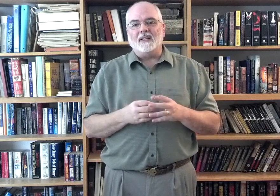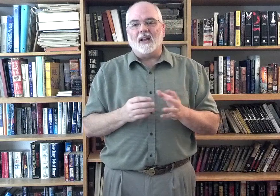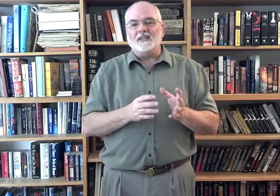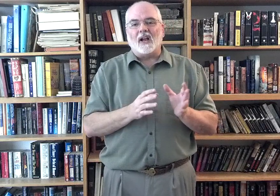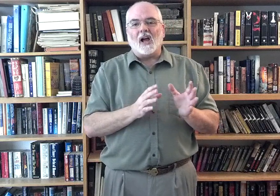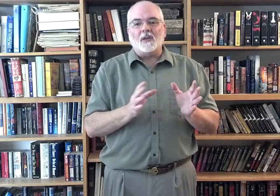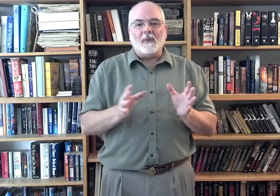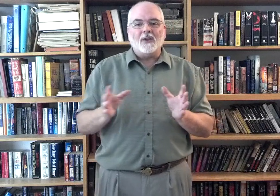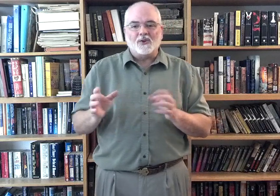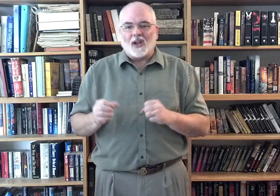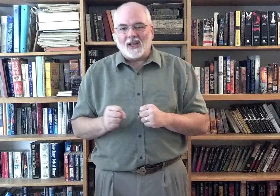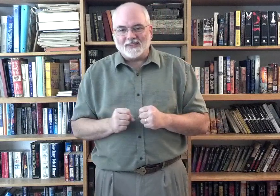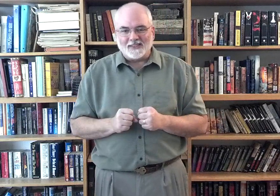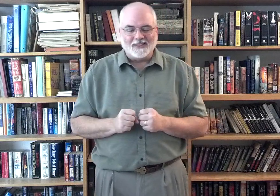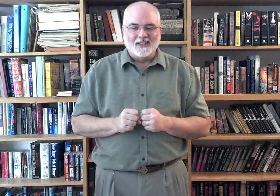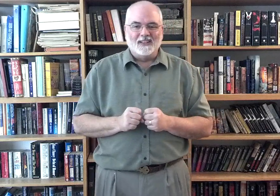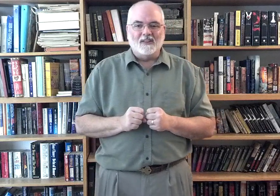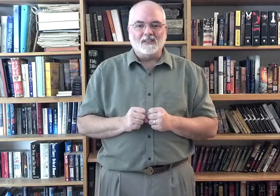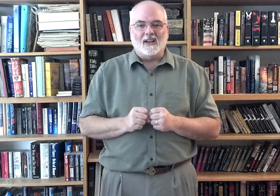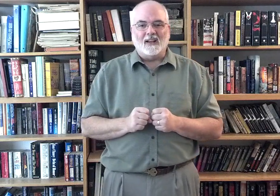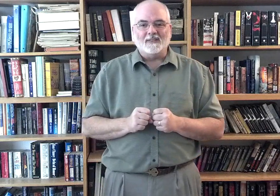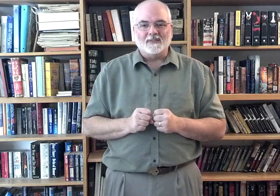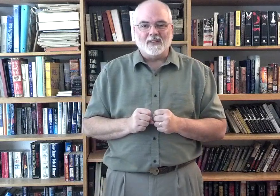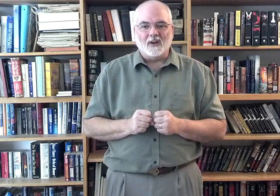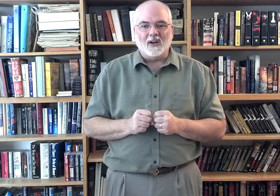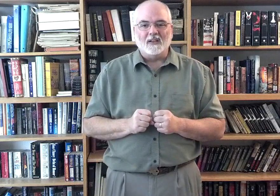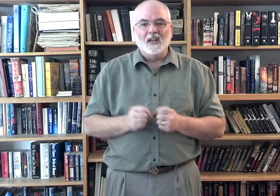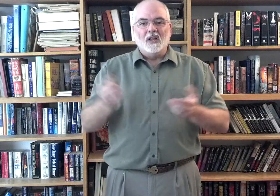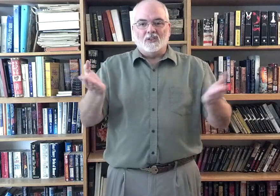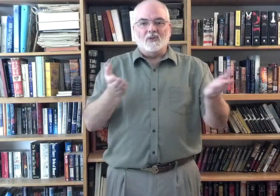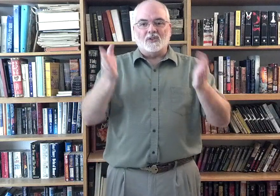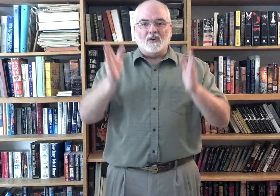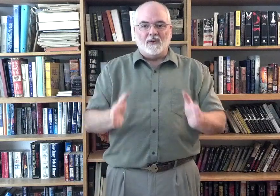What I say is it occupationalizes the sign. All right? So, servant.